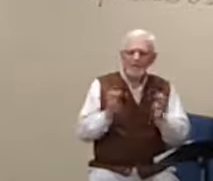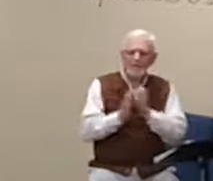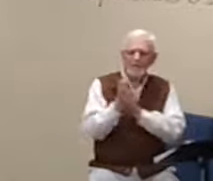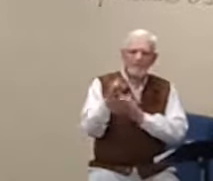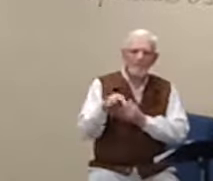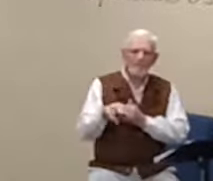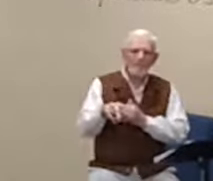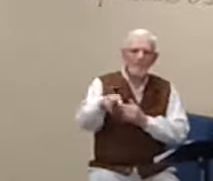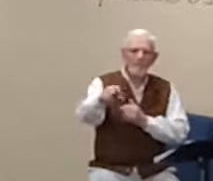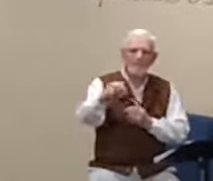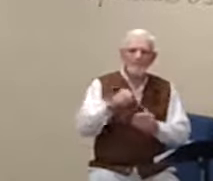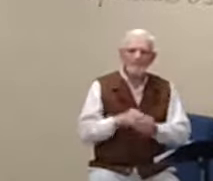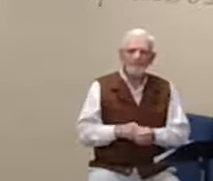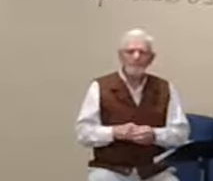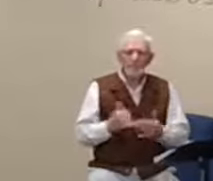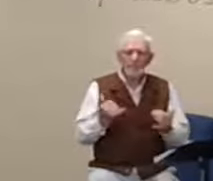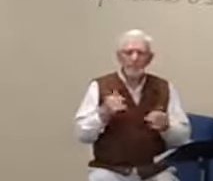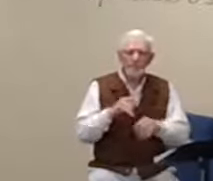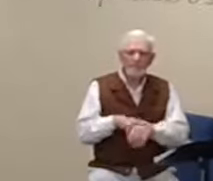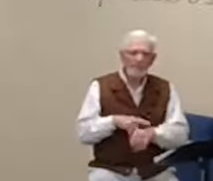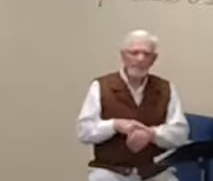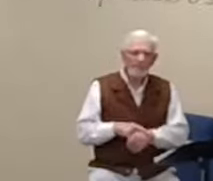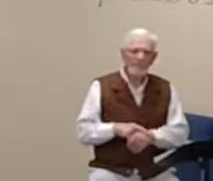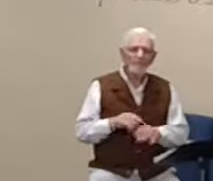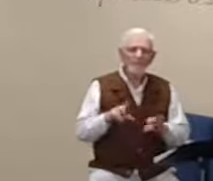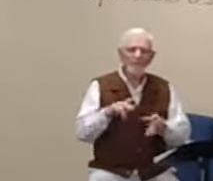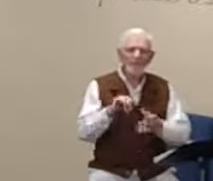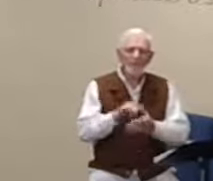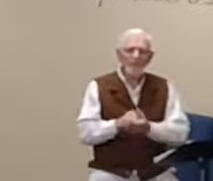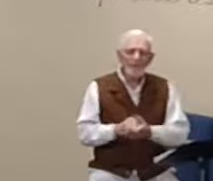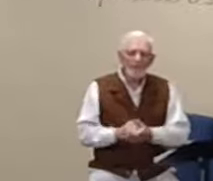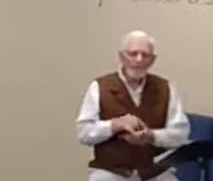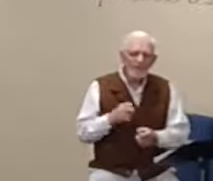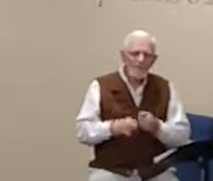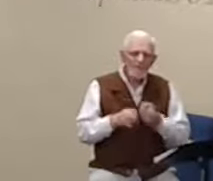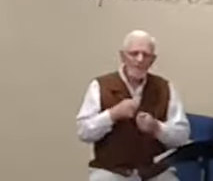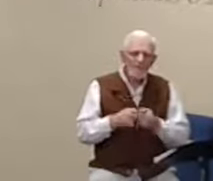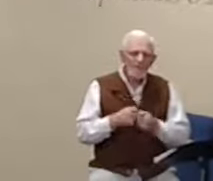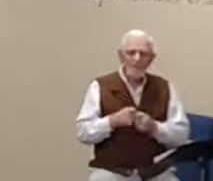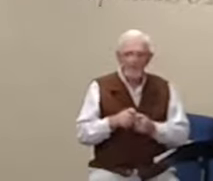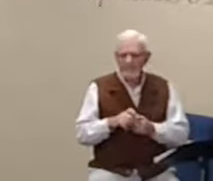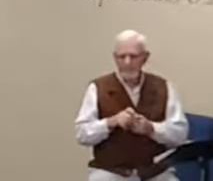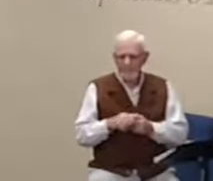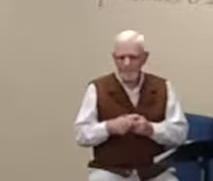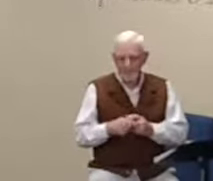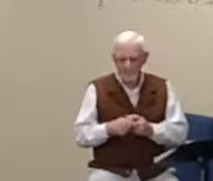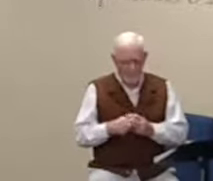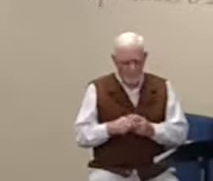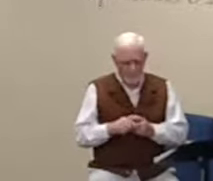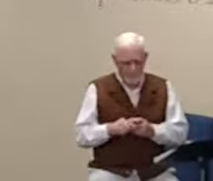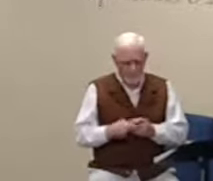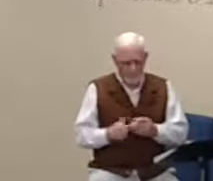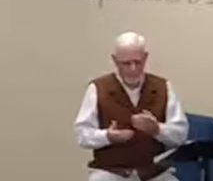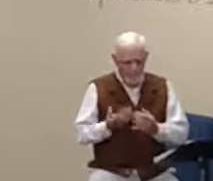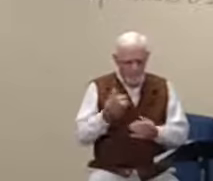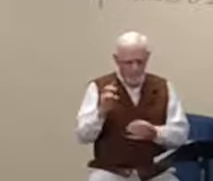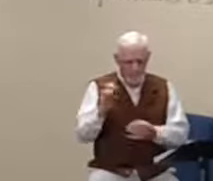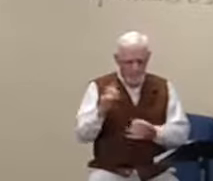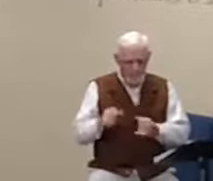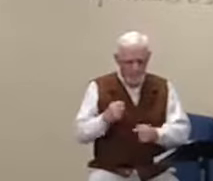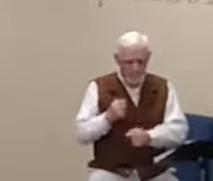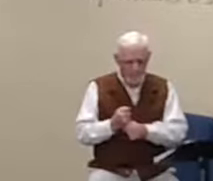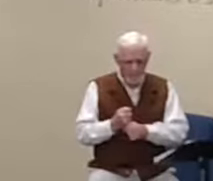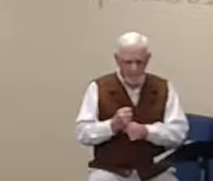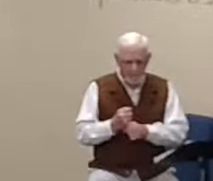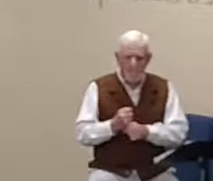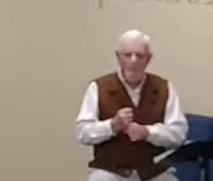this time we really did, because we had a rough, this past term was almost 7 years, and